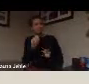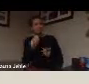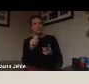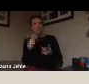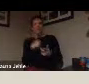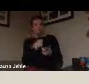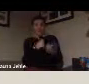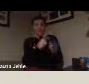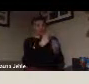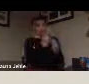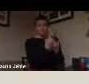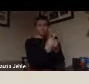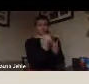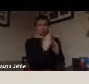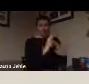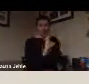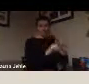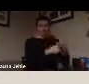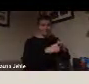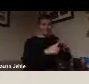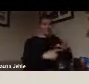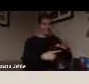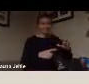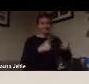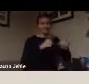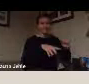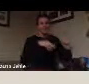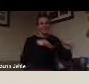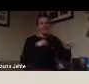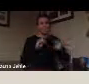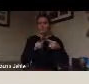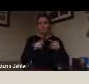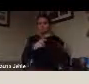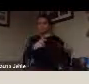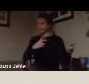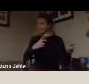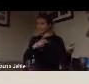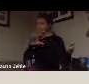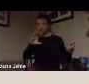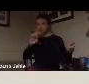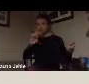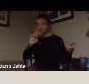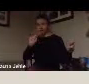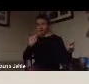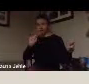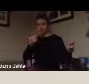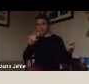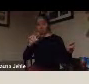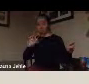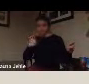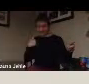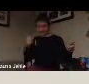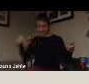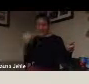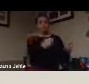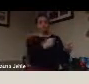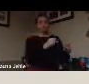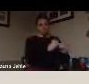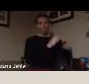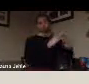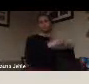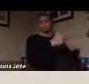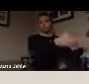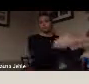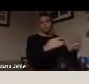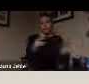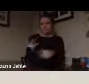to do them, so we can't accept those projects. Because we can't accept the project that we can't, I mean, support. You